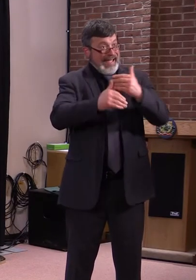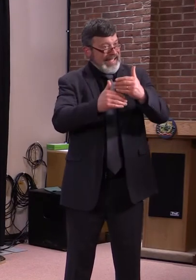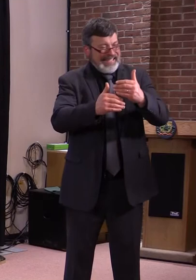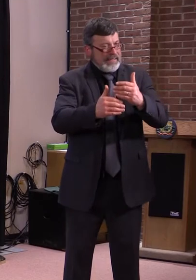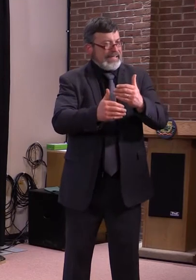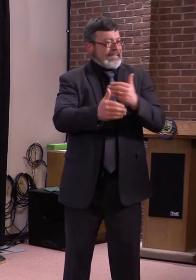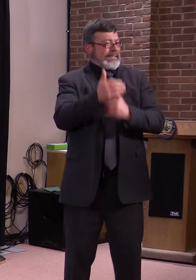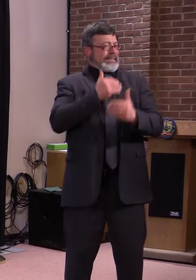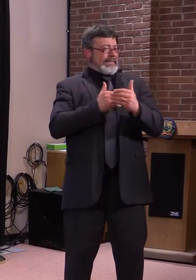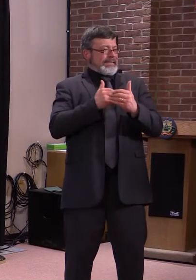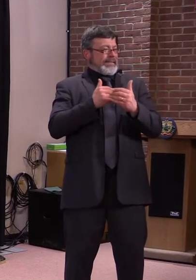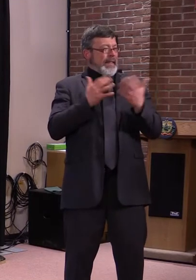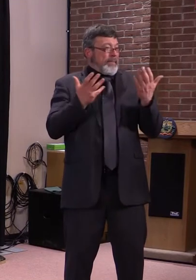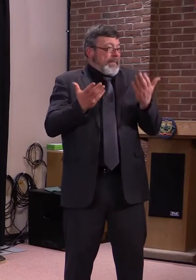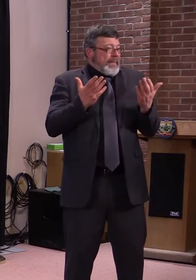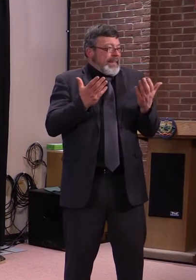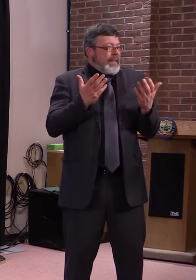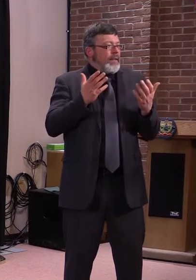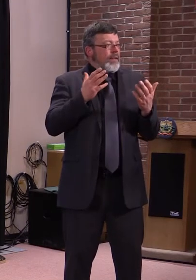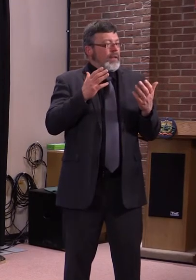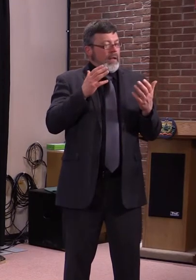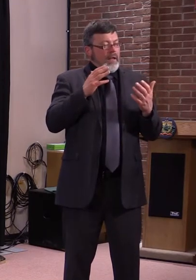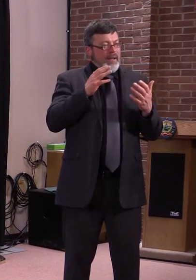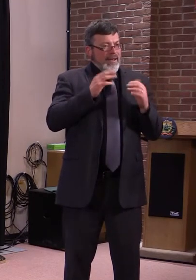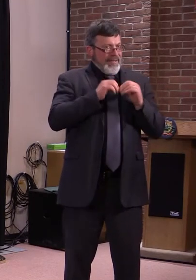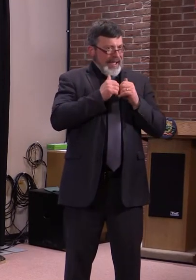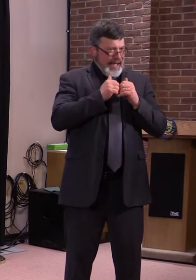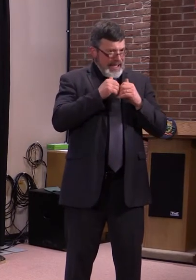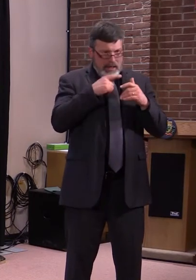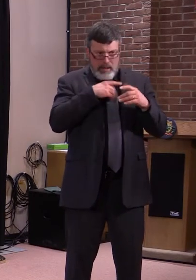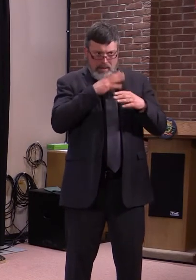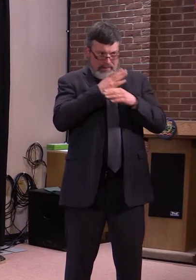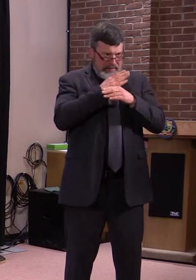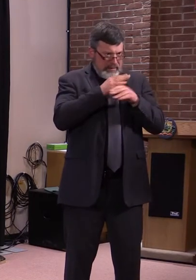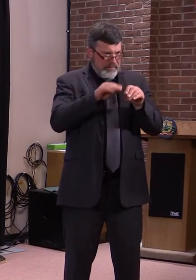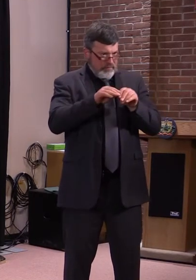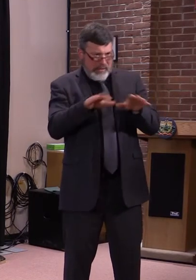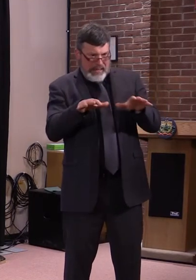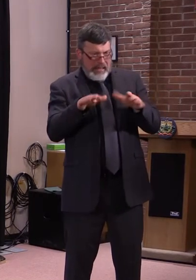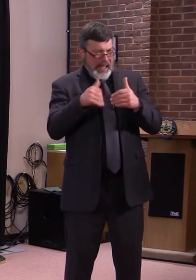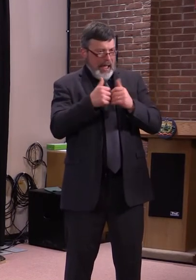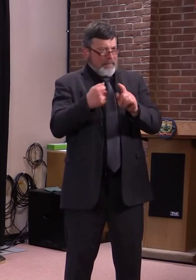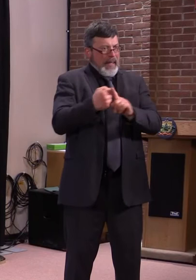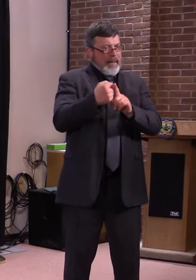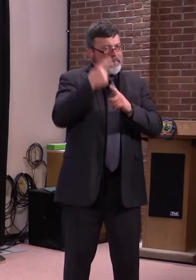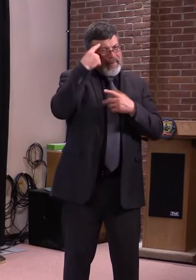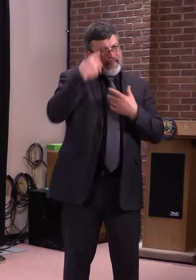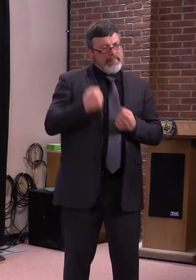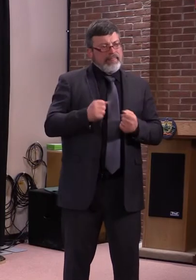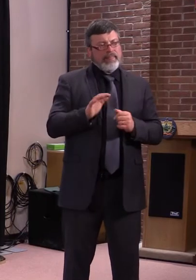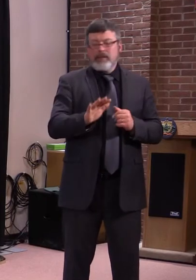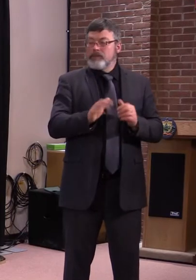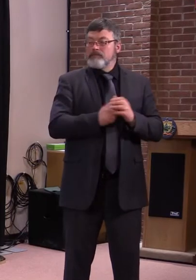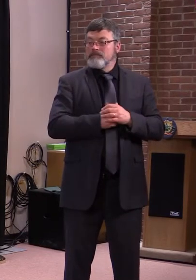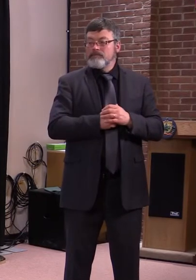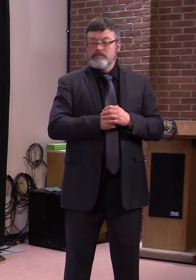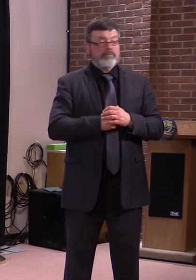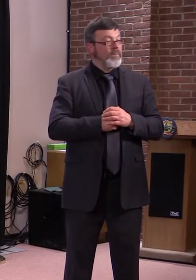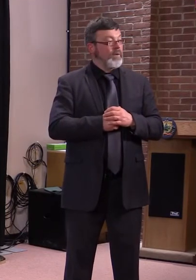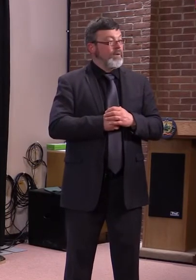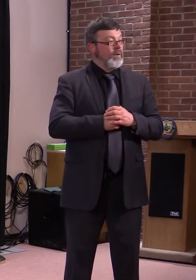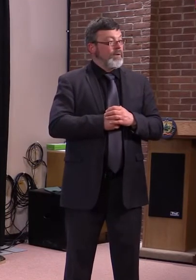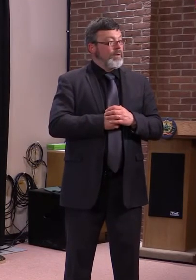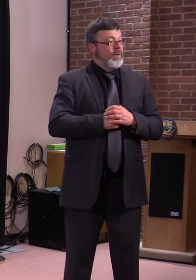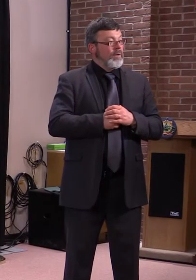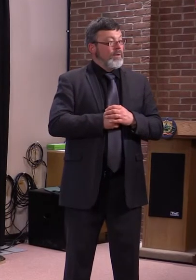settings in our DOC facilities. Yeah, so, you know, those kind of facility-wide lockdowns that can